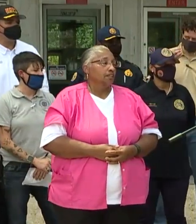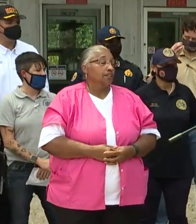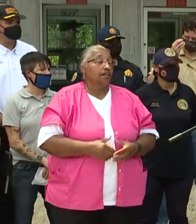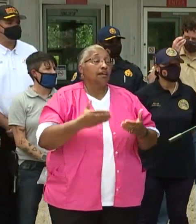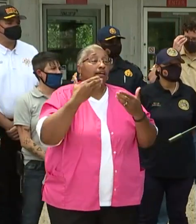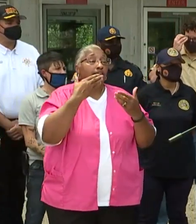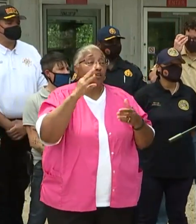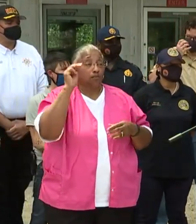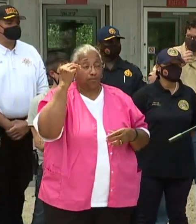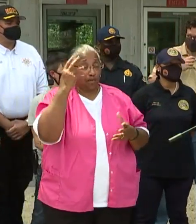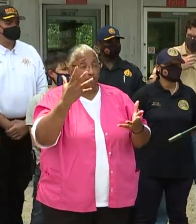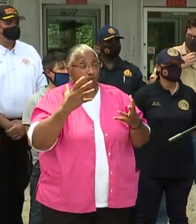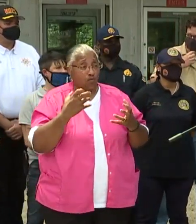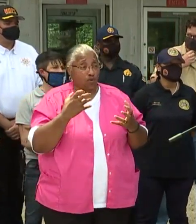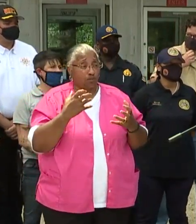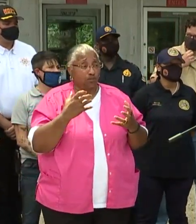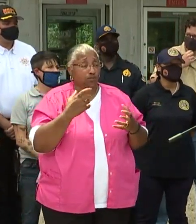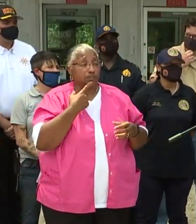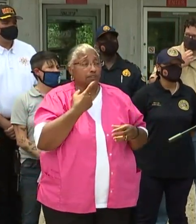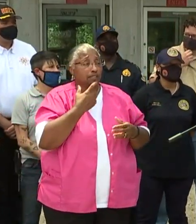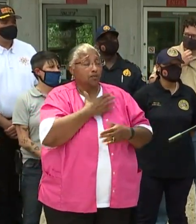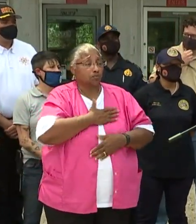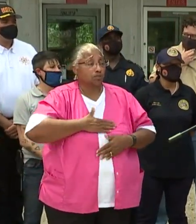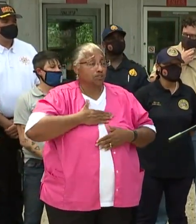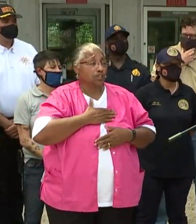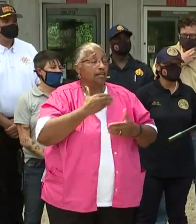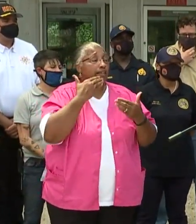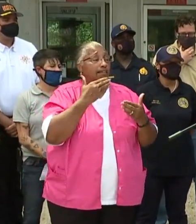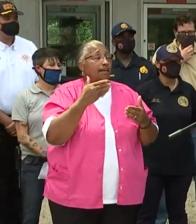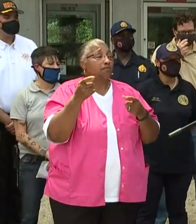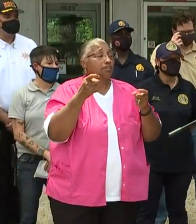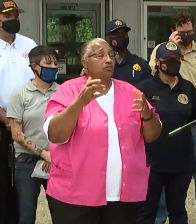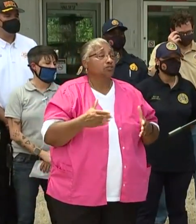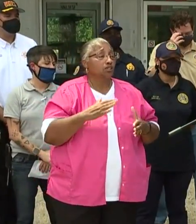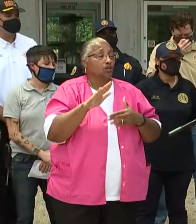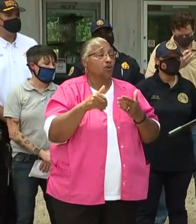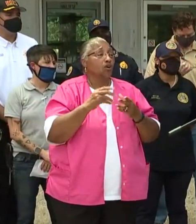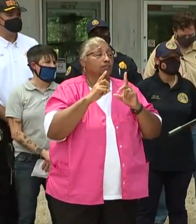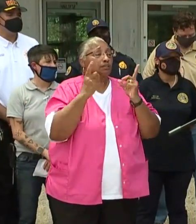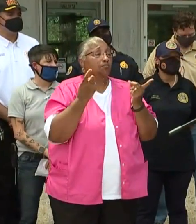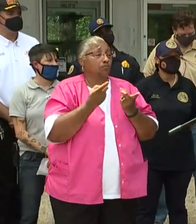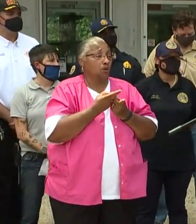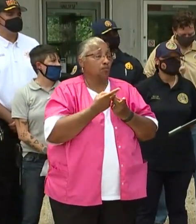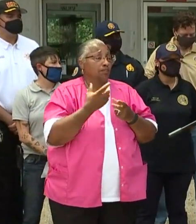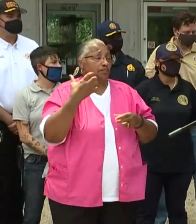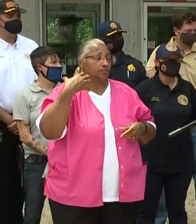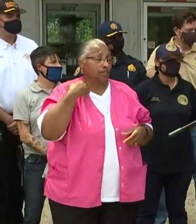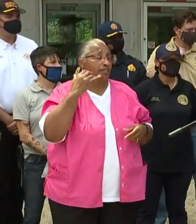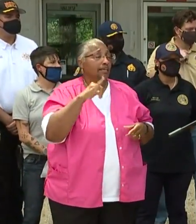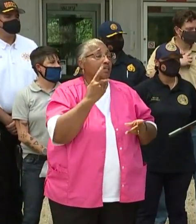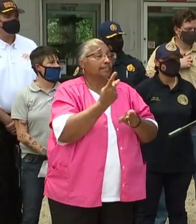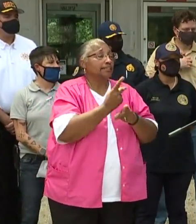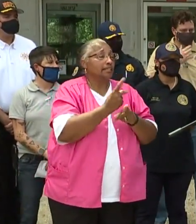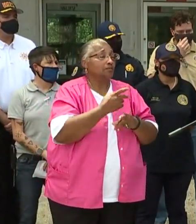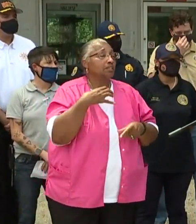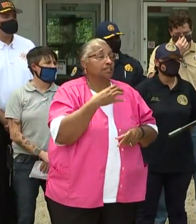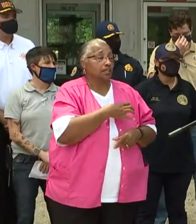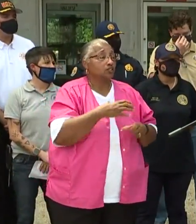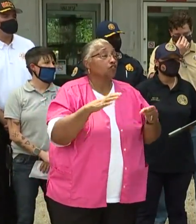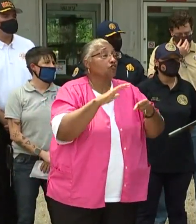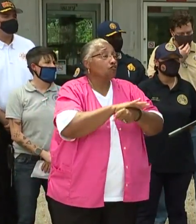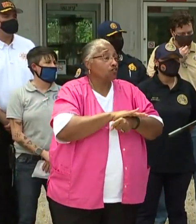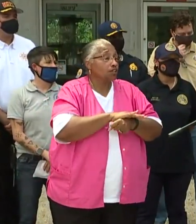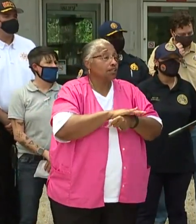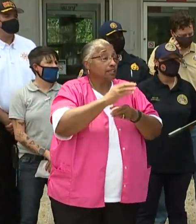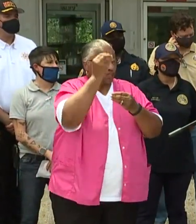Thank you, Mayor. I just want to appreciate and thank the administration and all the department heads behind us who've kept the council totally up to date throughout all